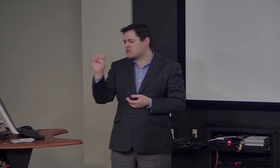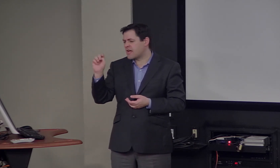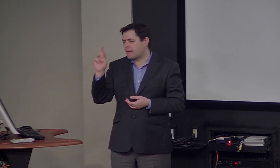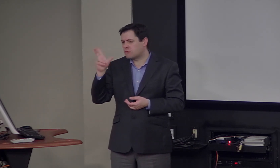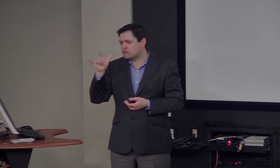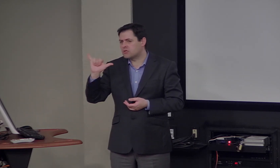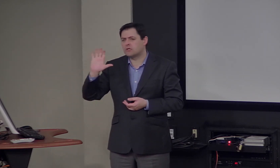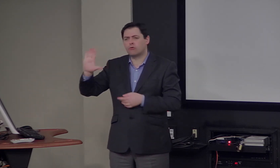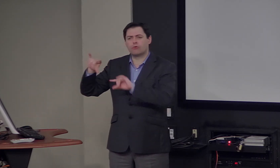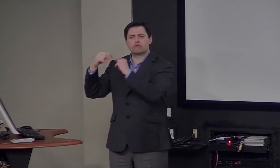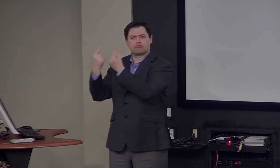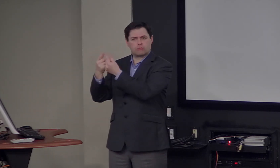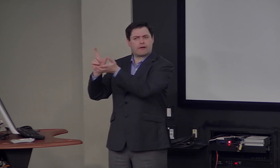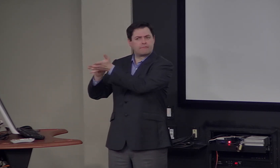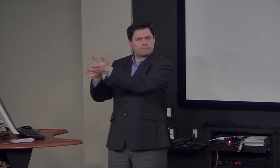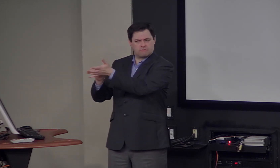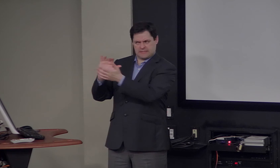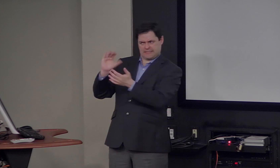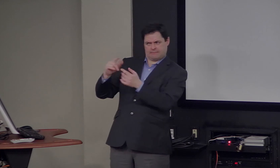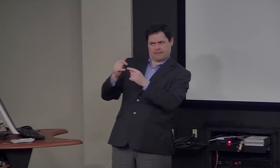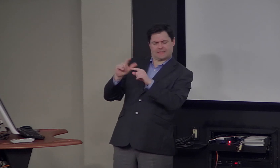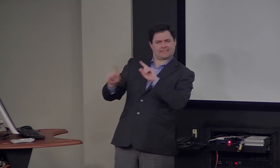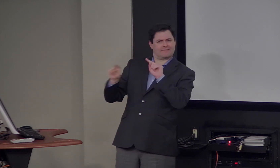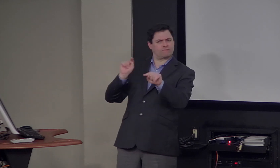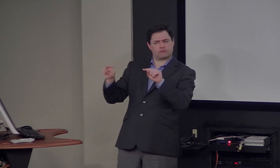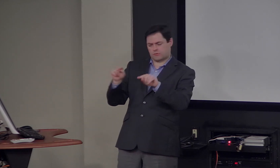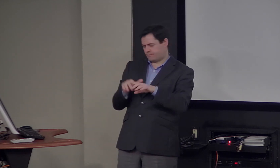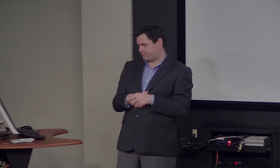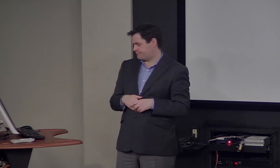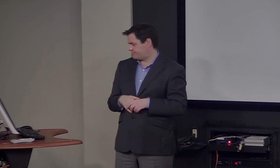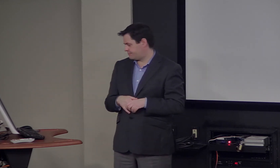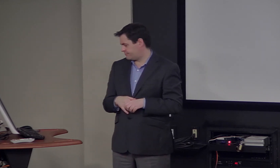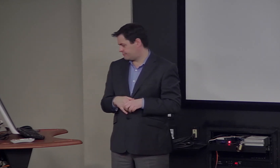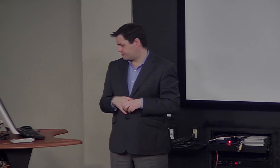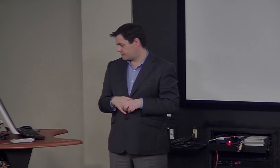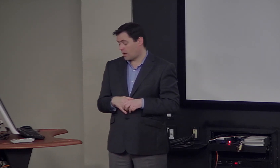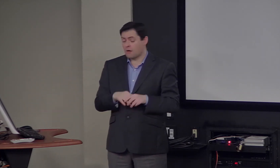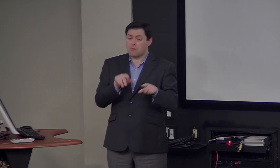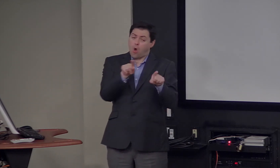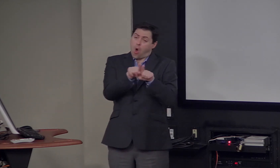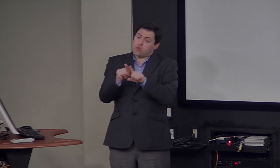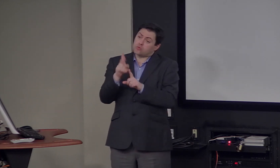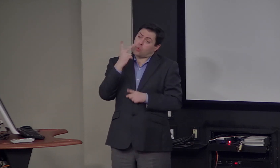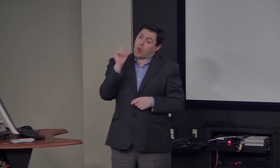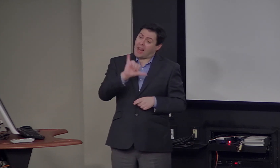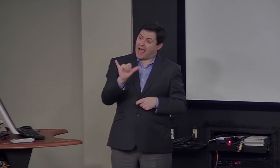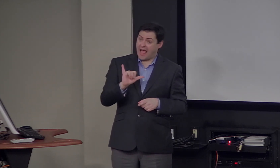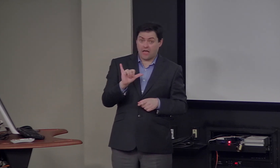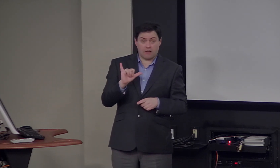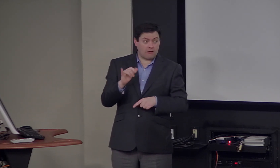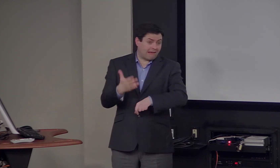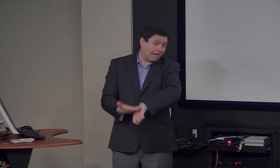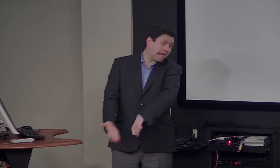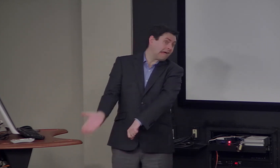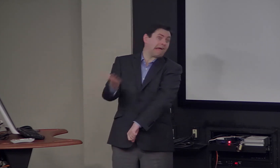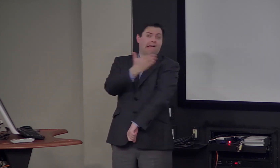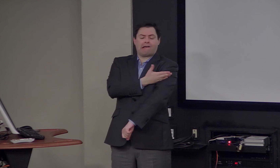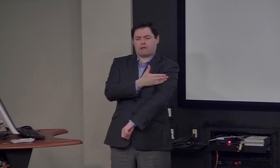done. Karen Emery's group and her publications have found findings that are different from what we have. It also does